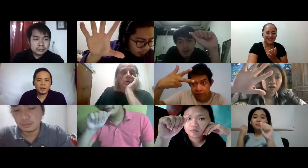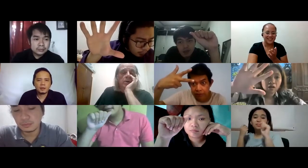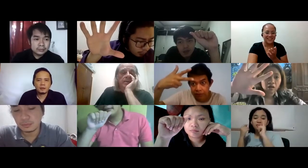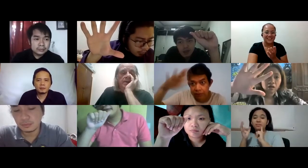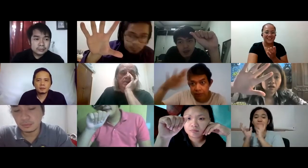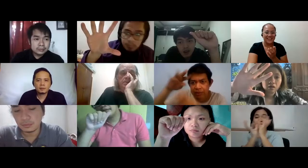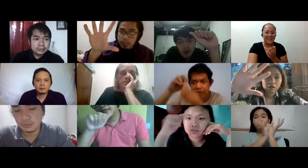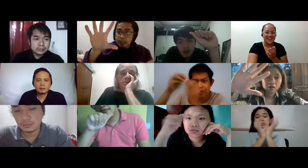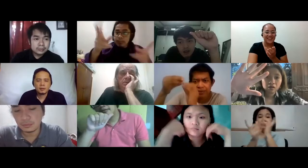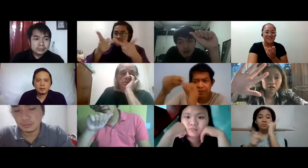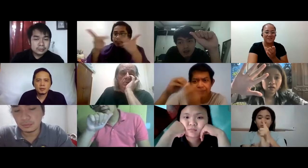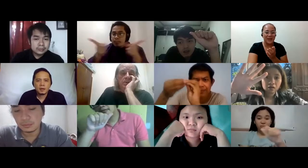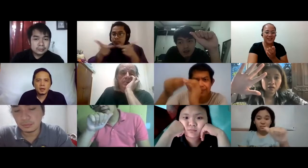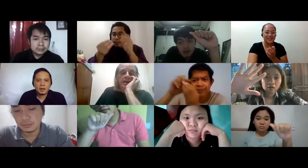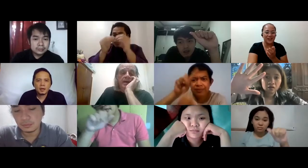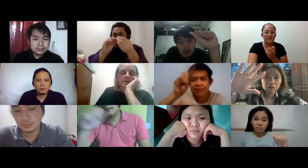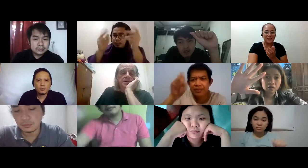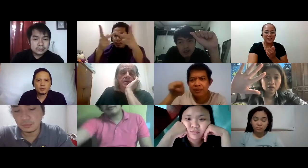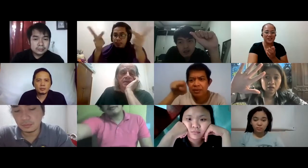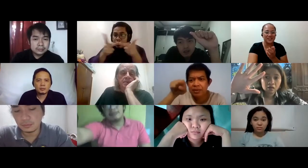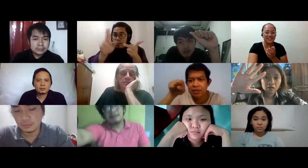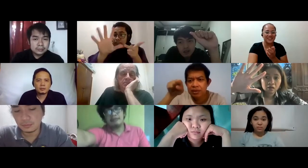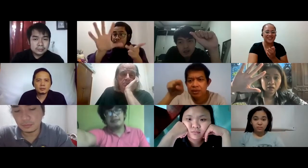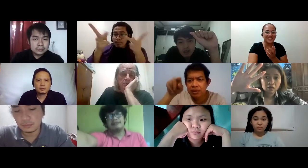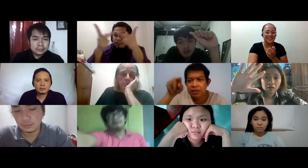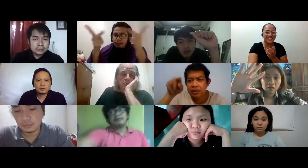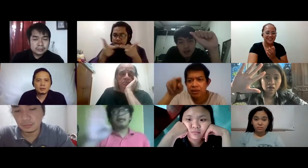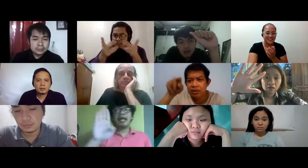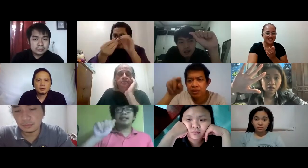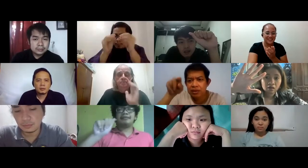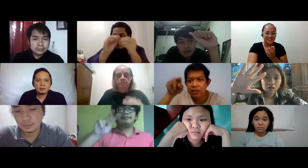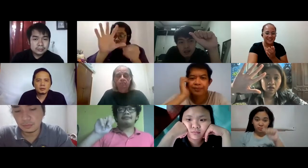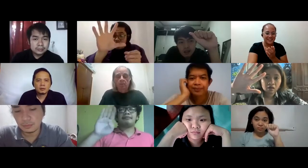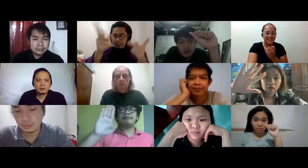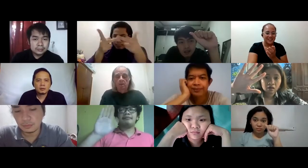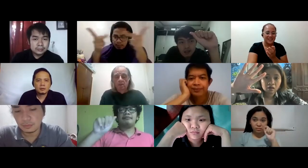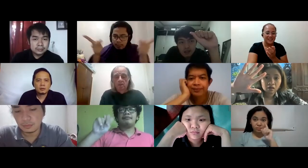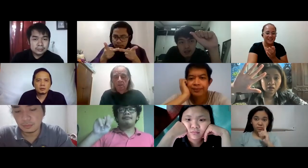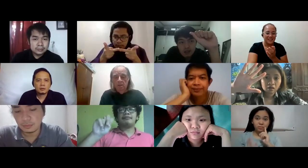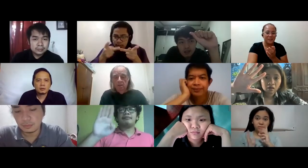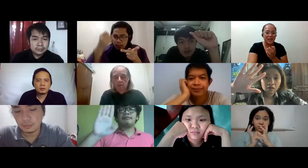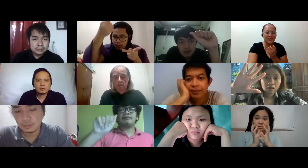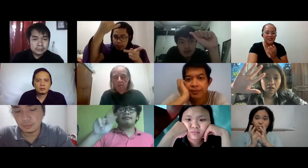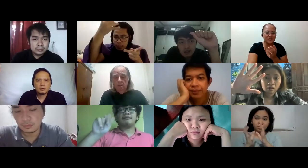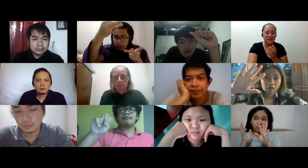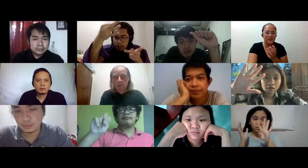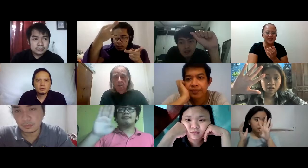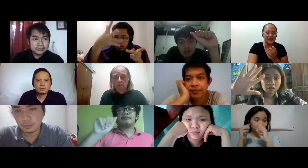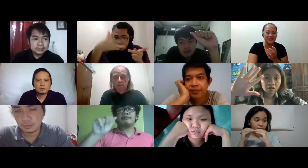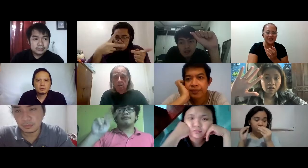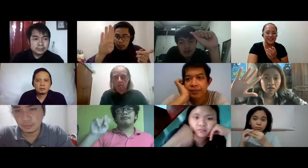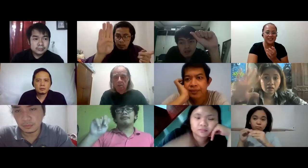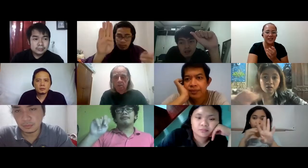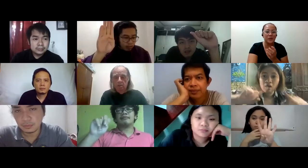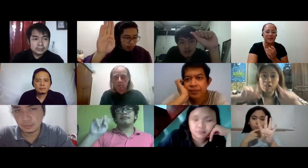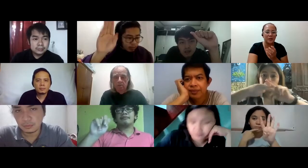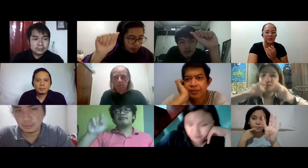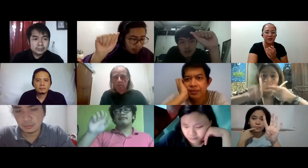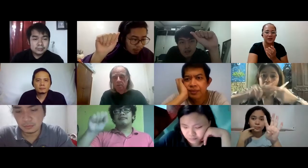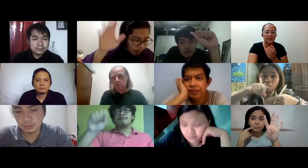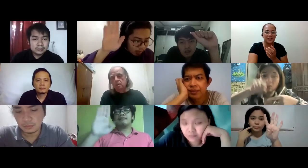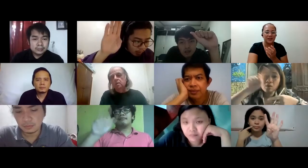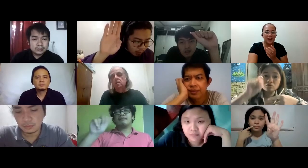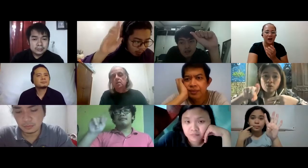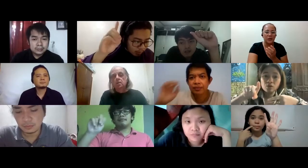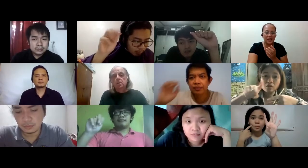And A. what about Wait. asking? Hmm? Meng is confused. Actually, he's asking what